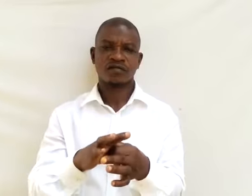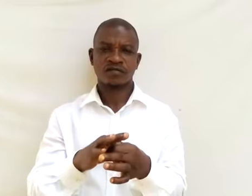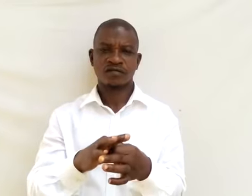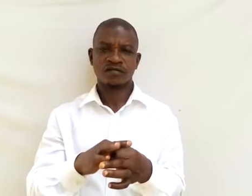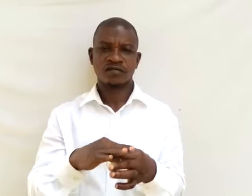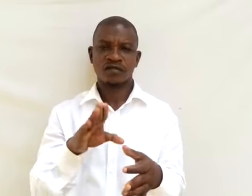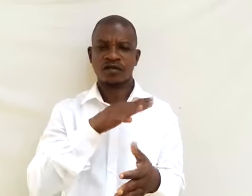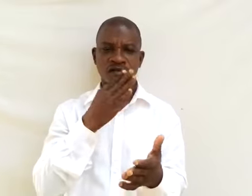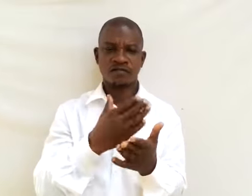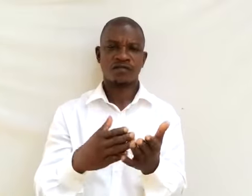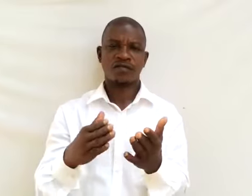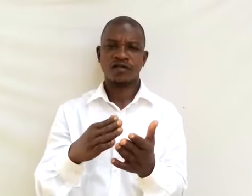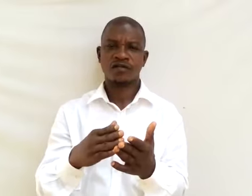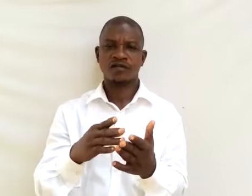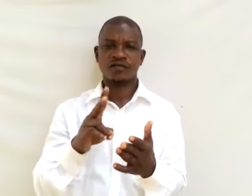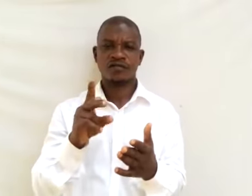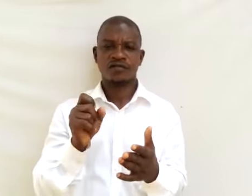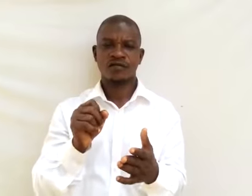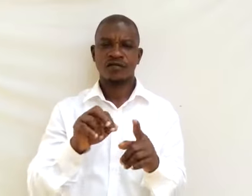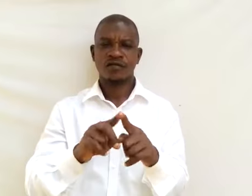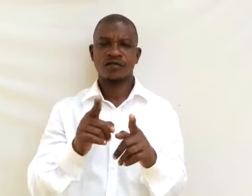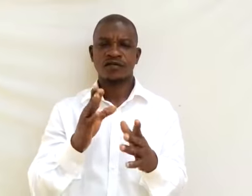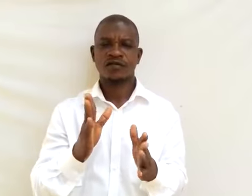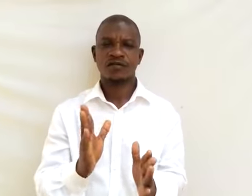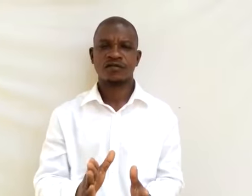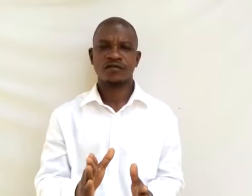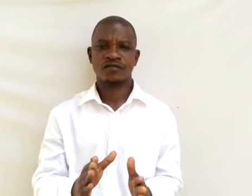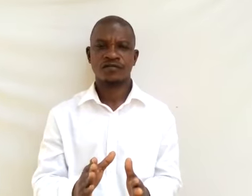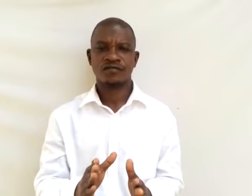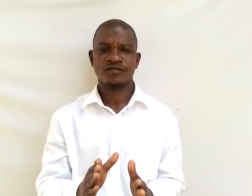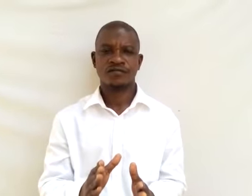and partial variations.